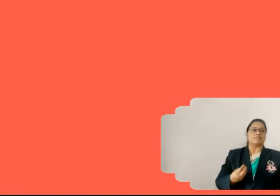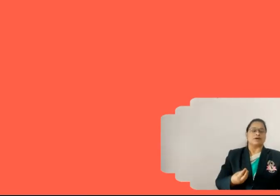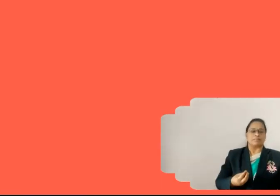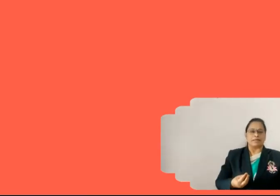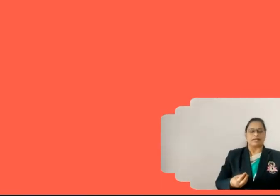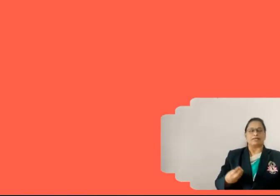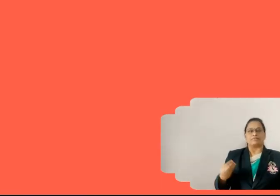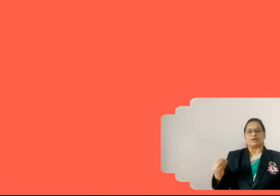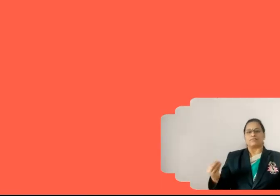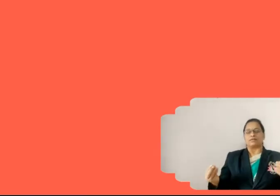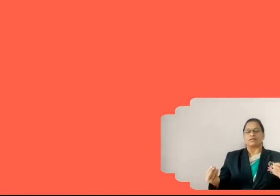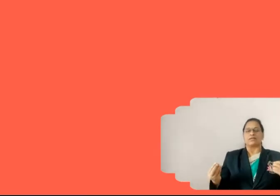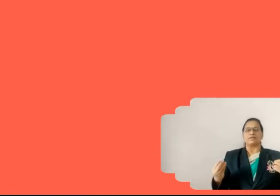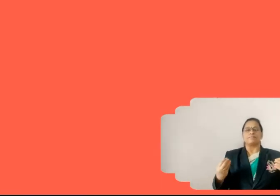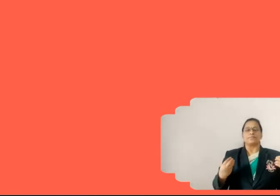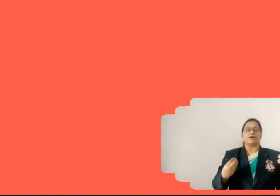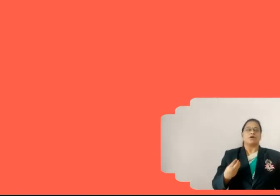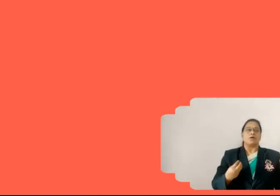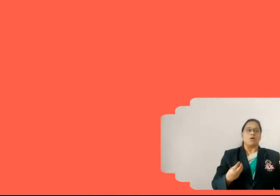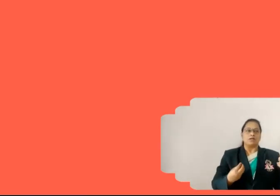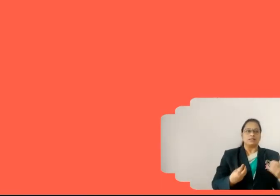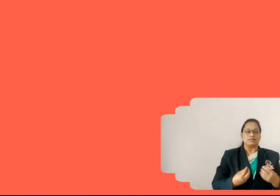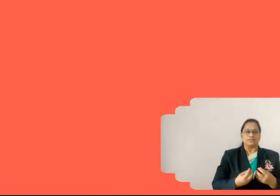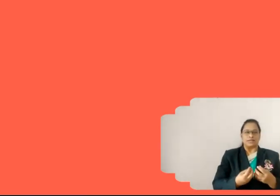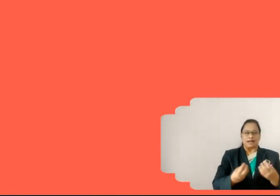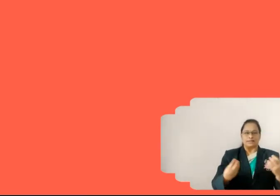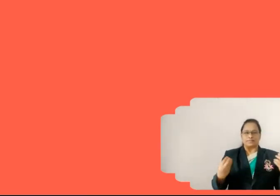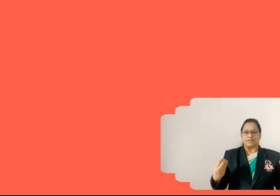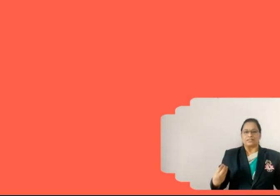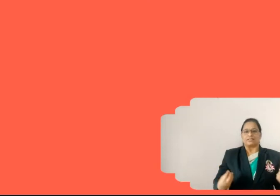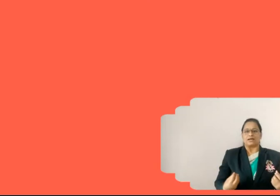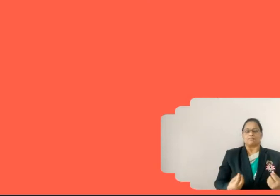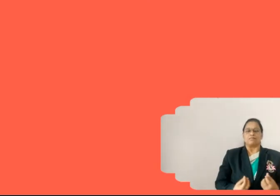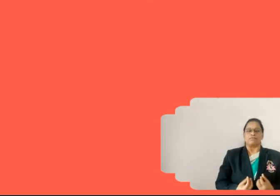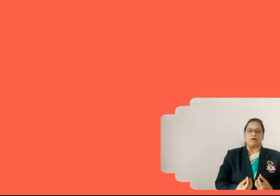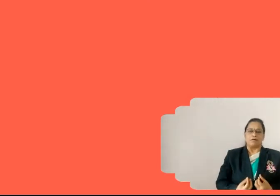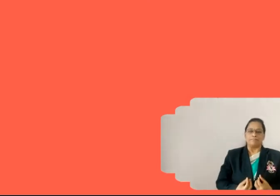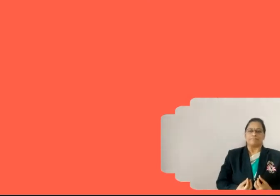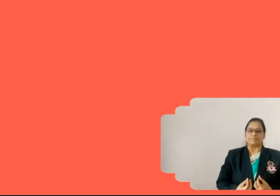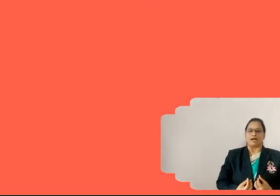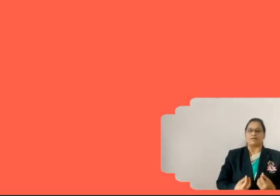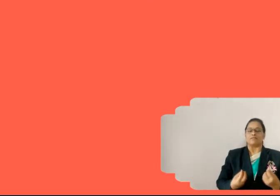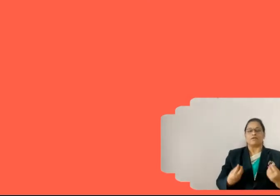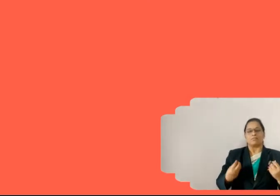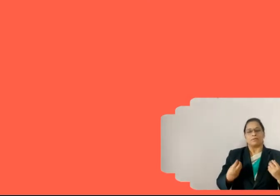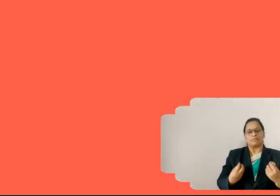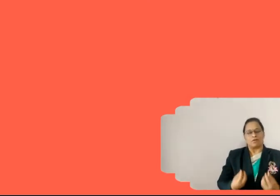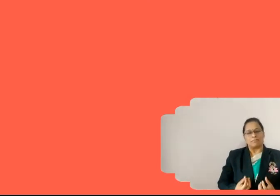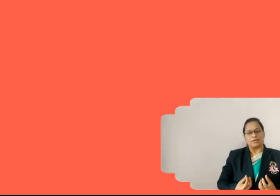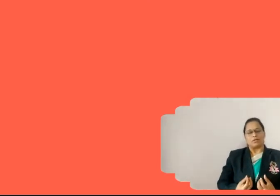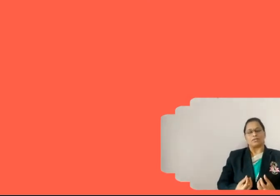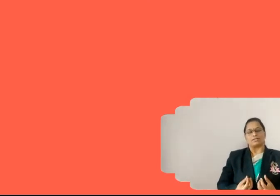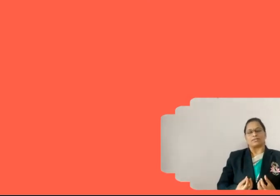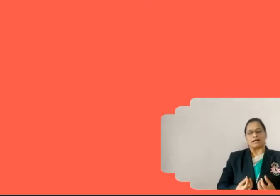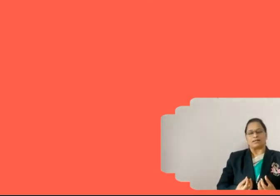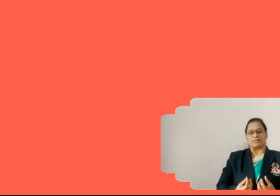are playing, we are working. All these activities are performed, and for performing all these